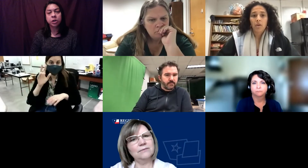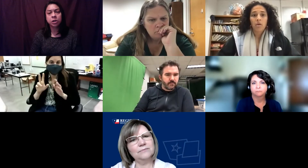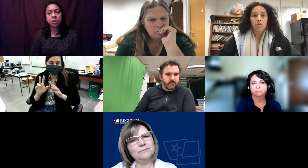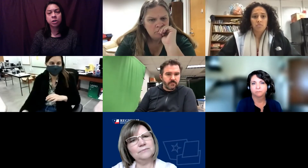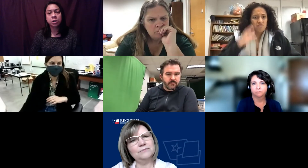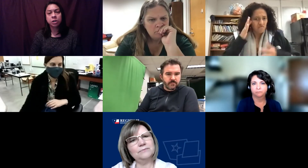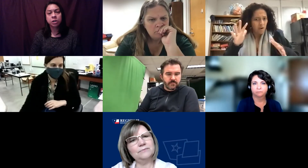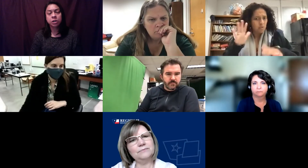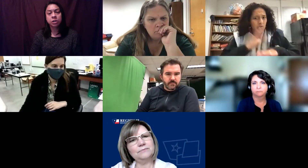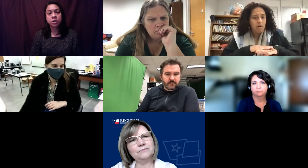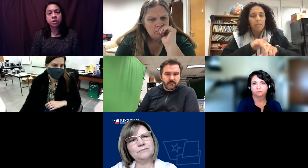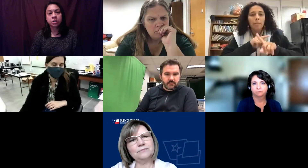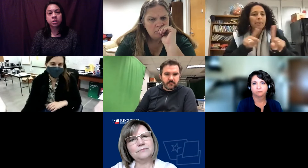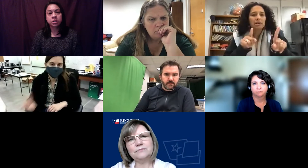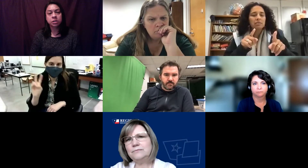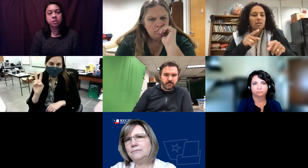No, her